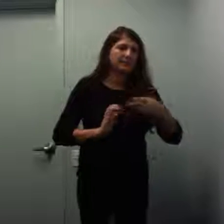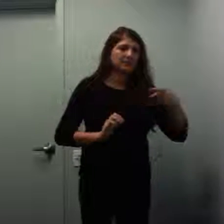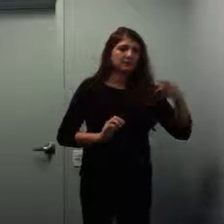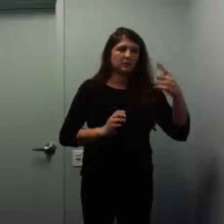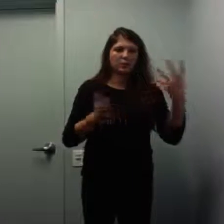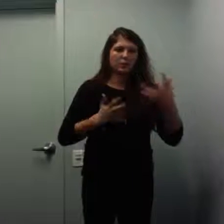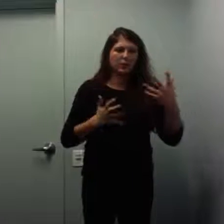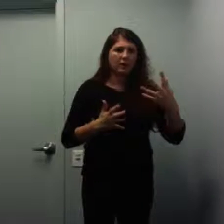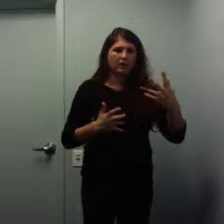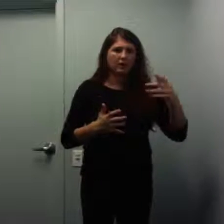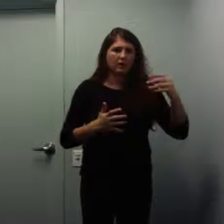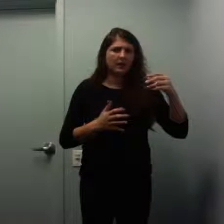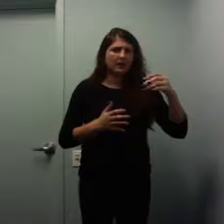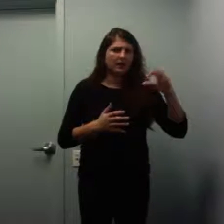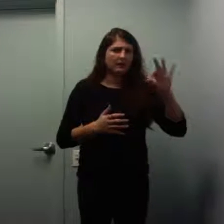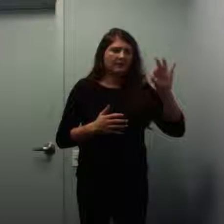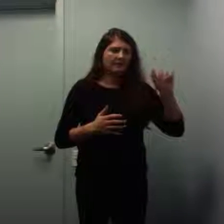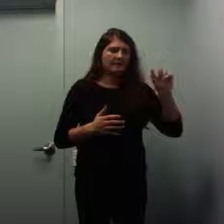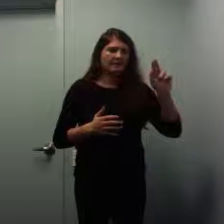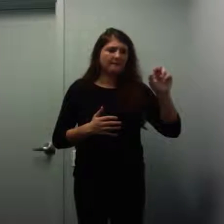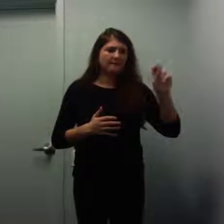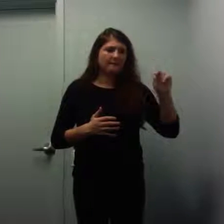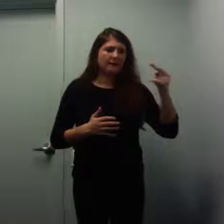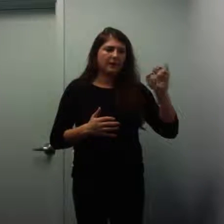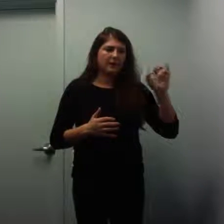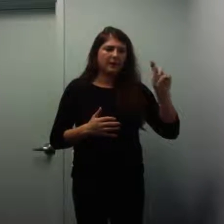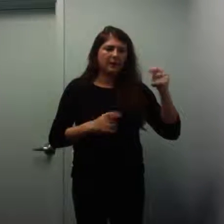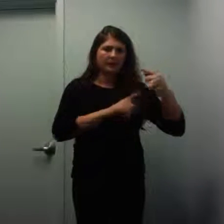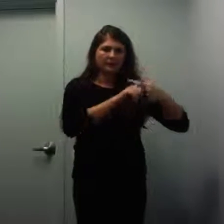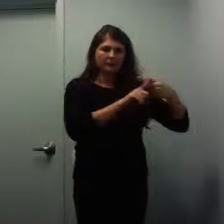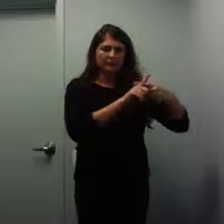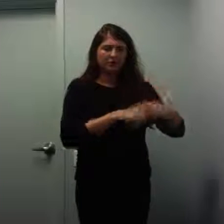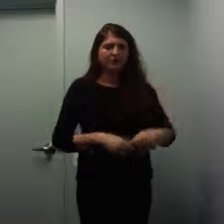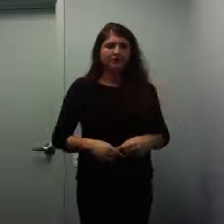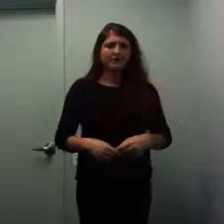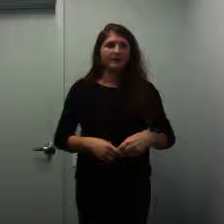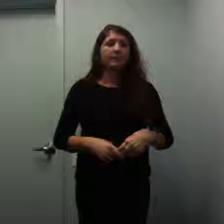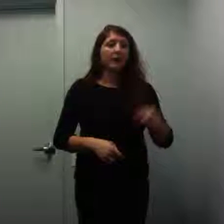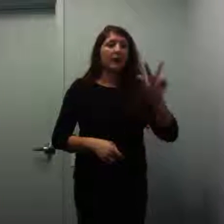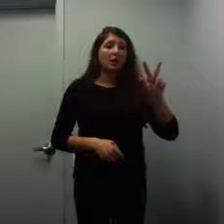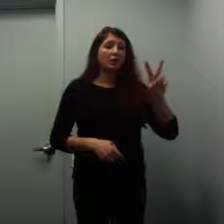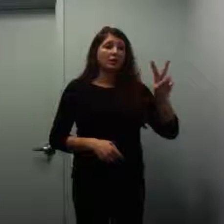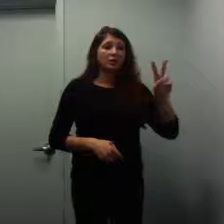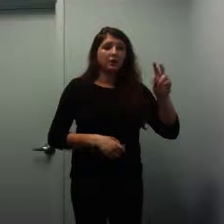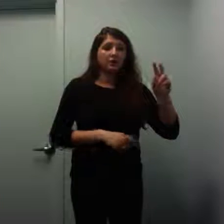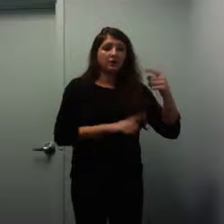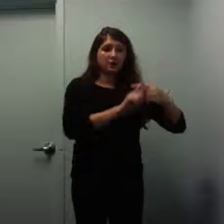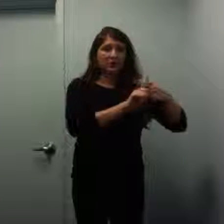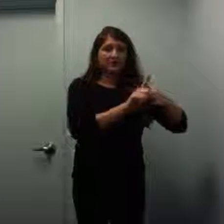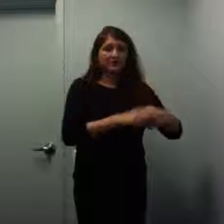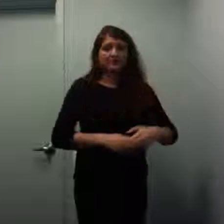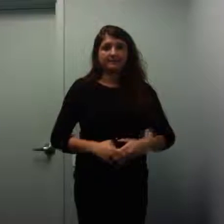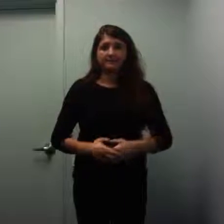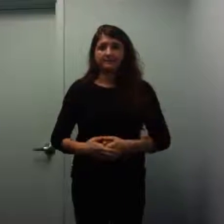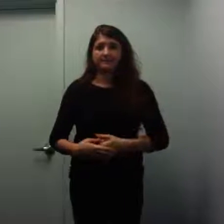32. Or freezing. 32 degrees Fahrenheit, 0 degrees Celsius. If you have the dew